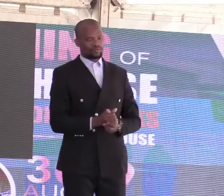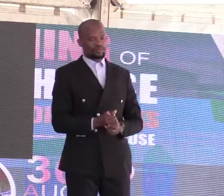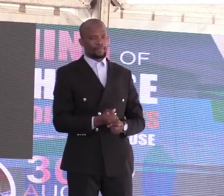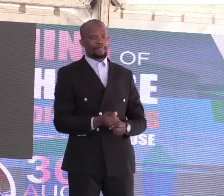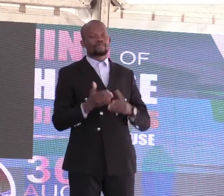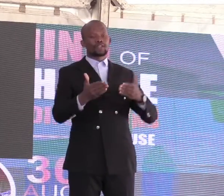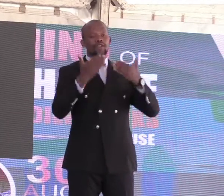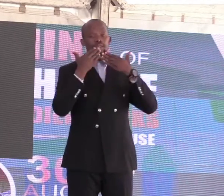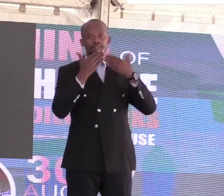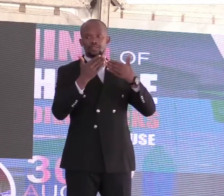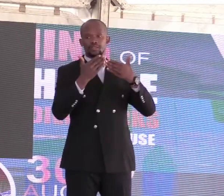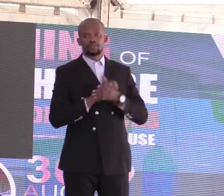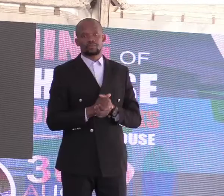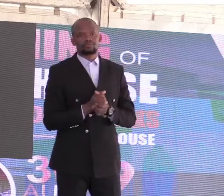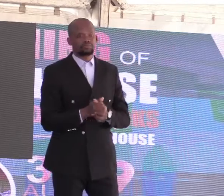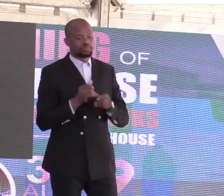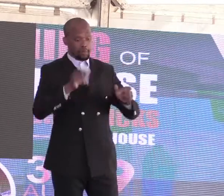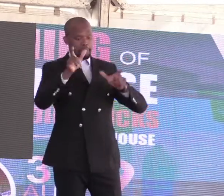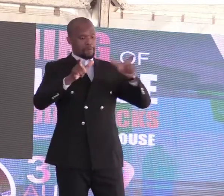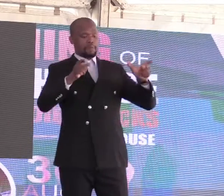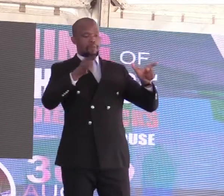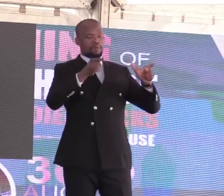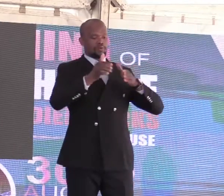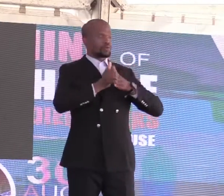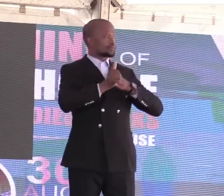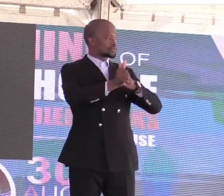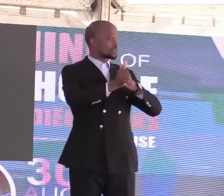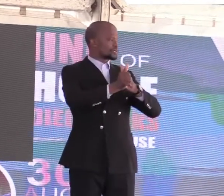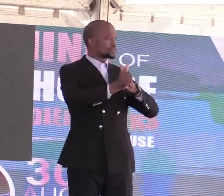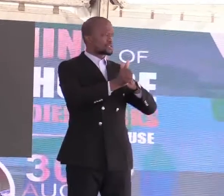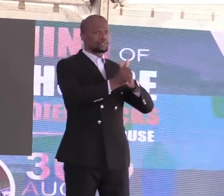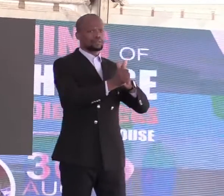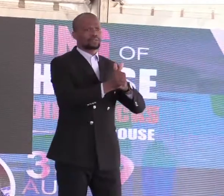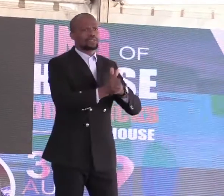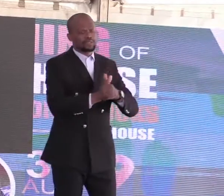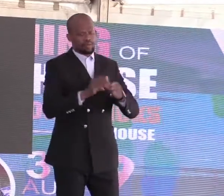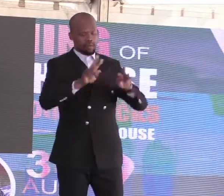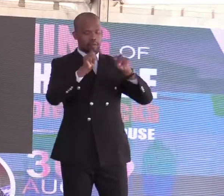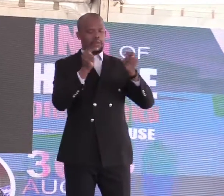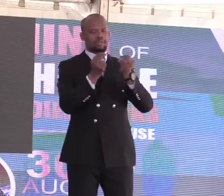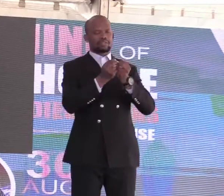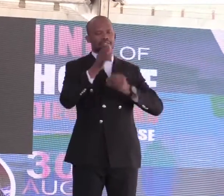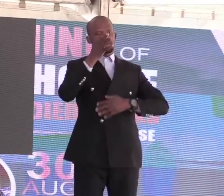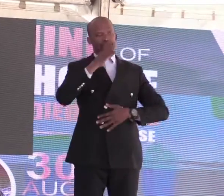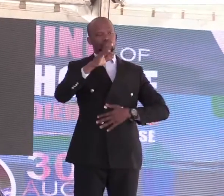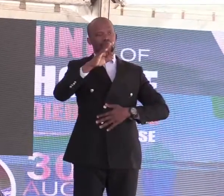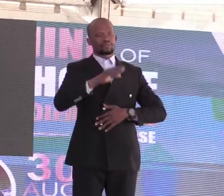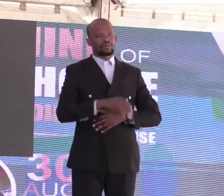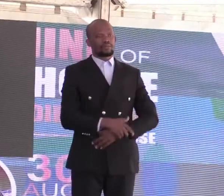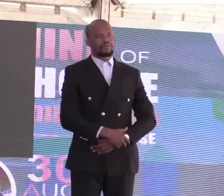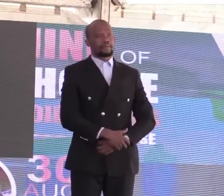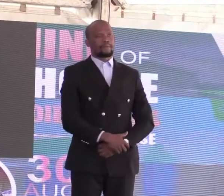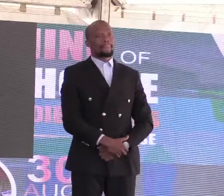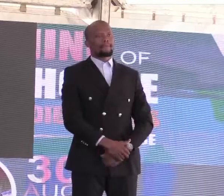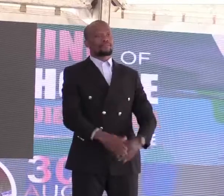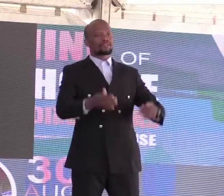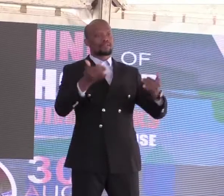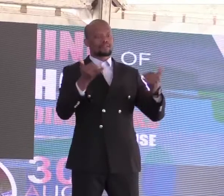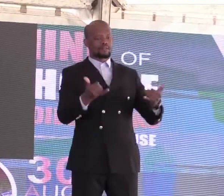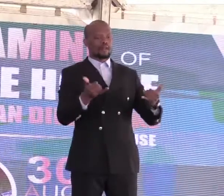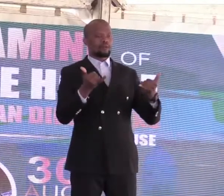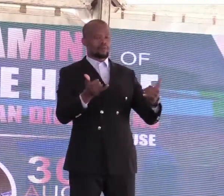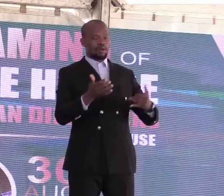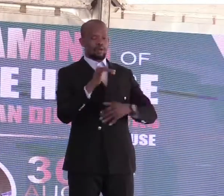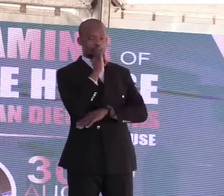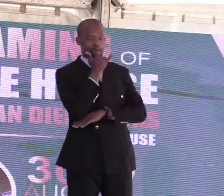thank you so much to the crew for leading us with the national anthem. It is now a pleasure